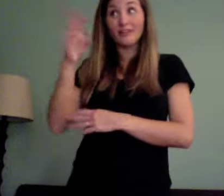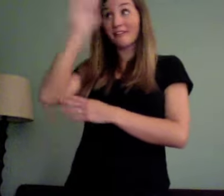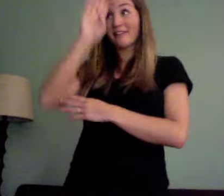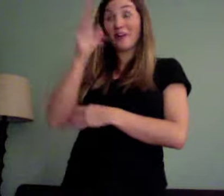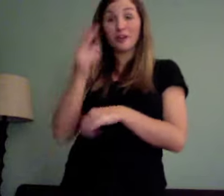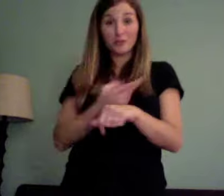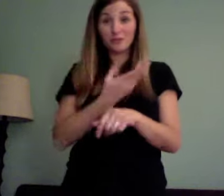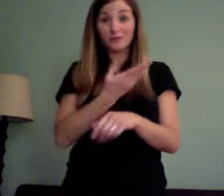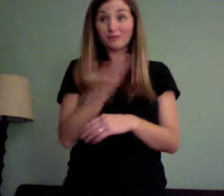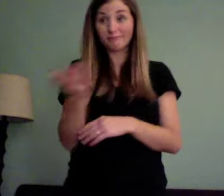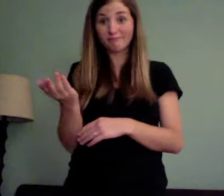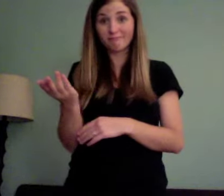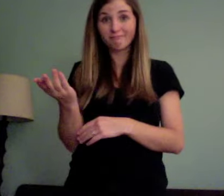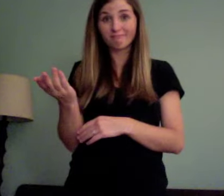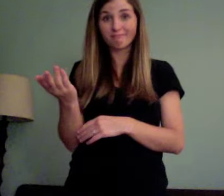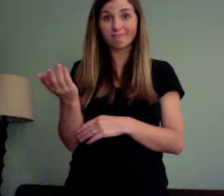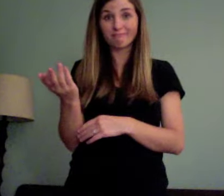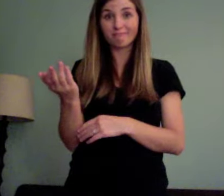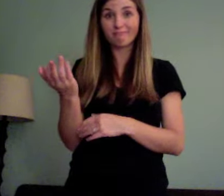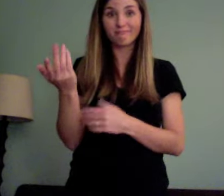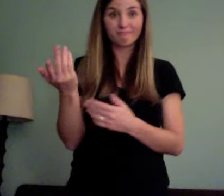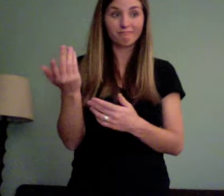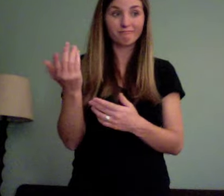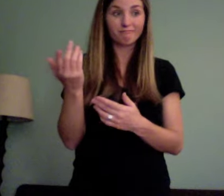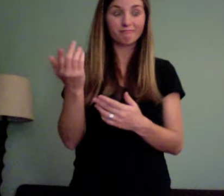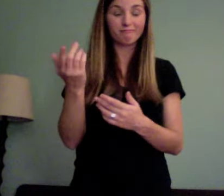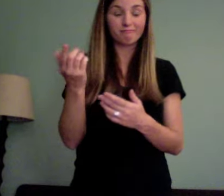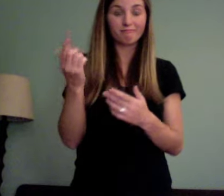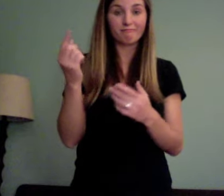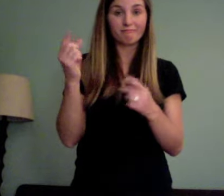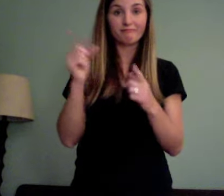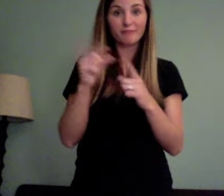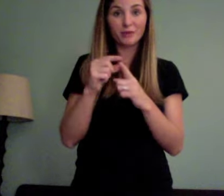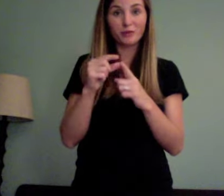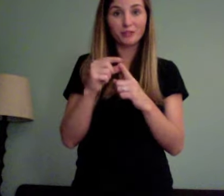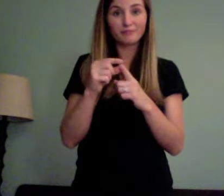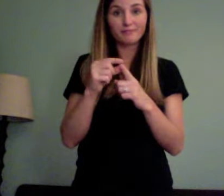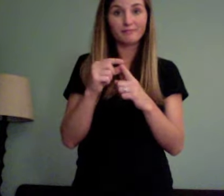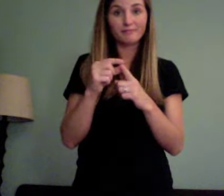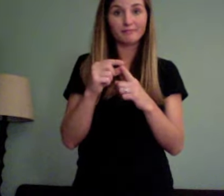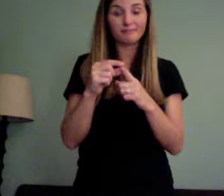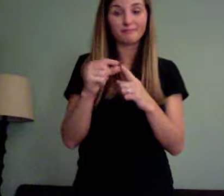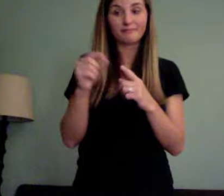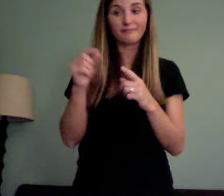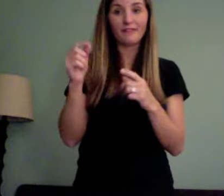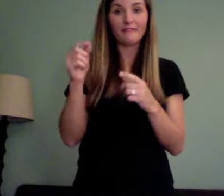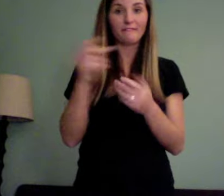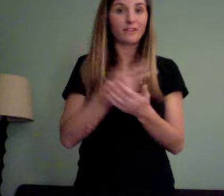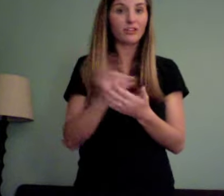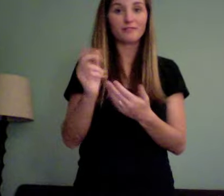message. Failure isn't final. Forgiveness wasn't free. There's no such thing as cheap grace.